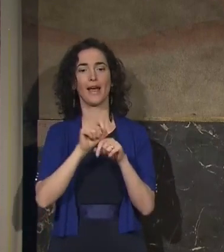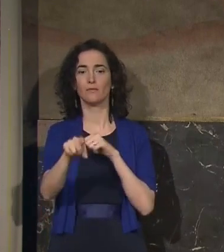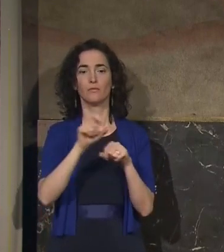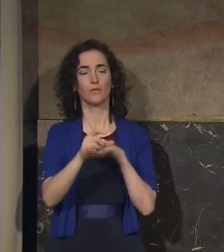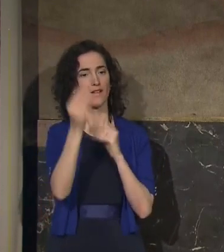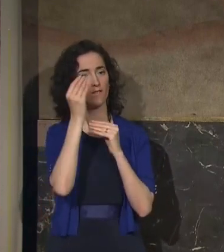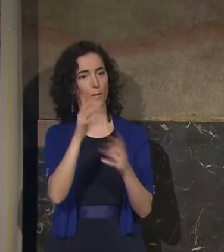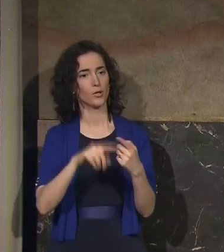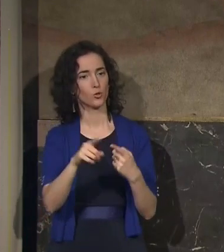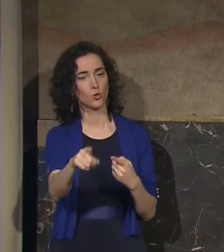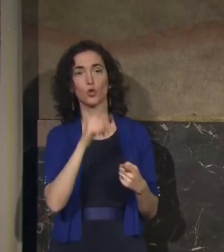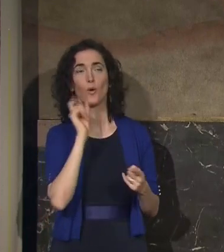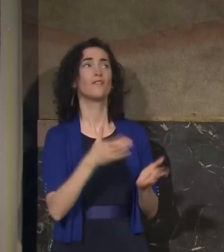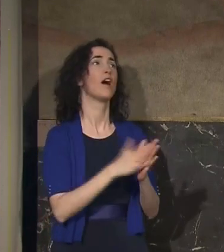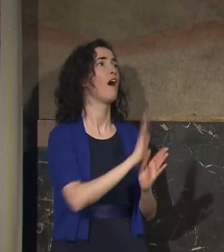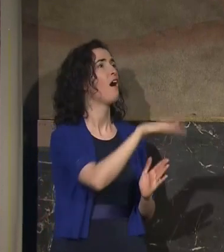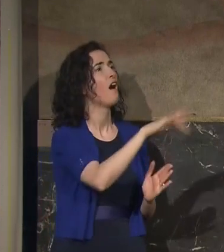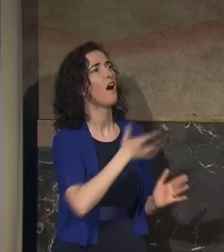you having to ask for it.